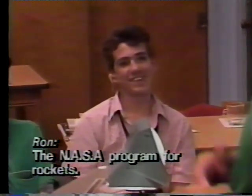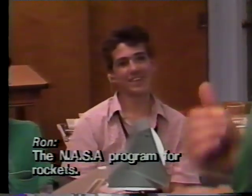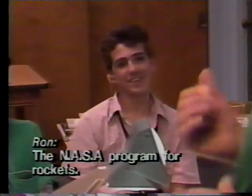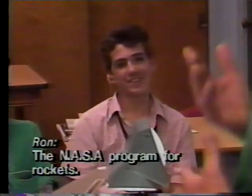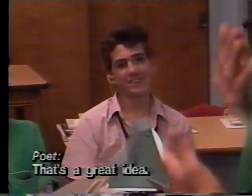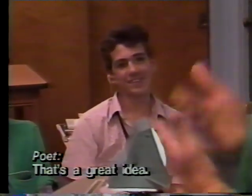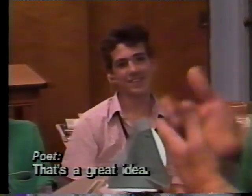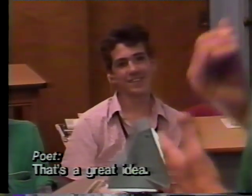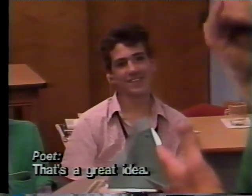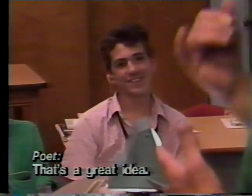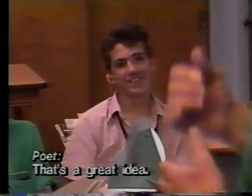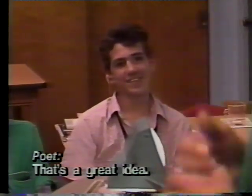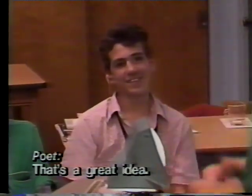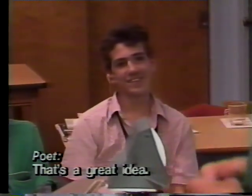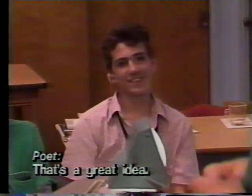That's a great idea.